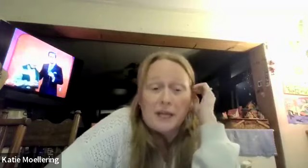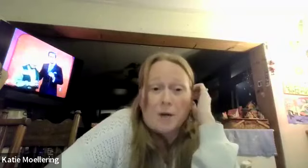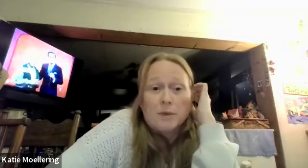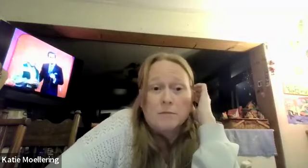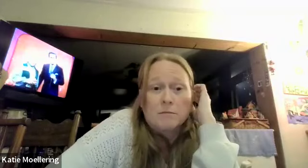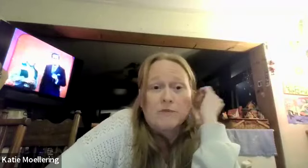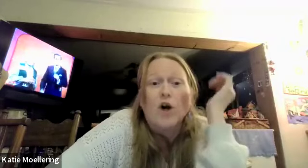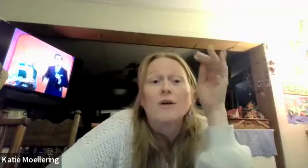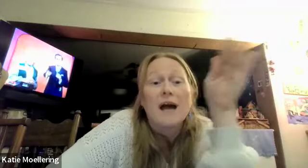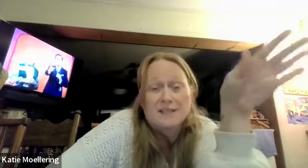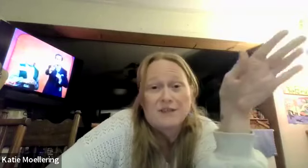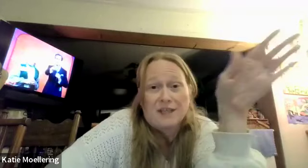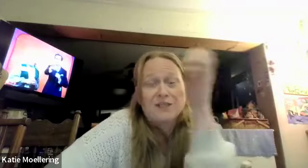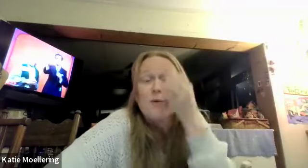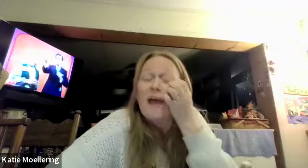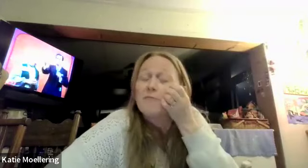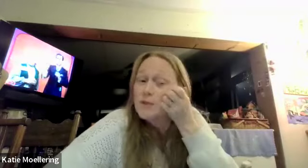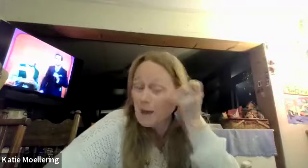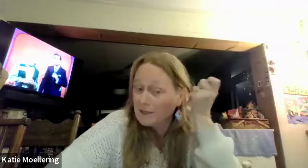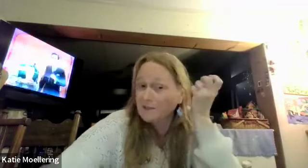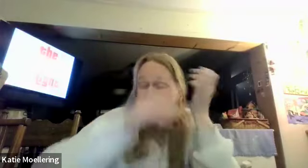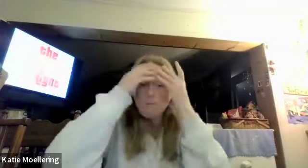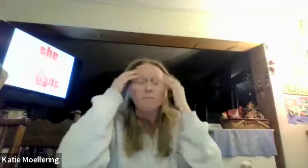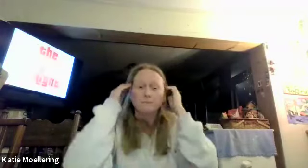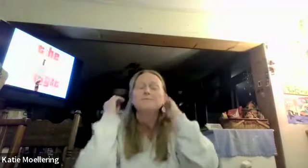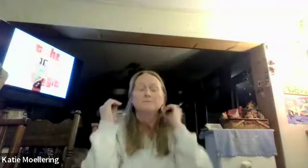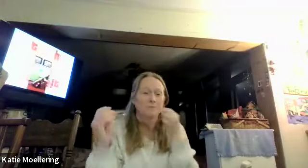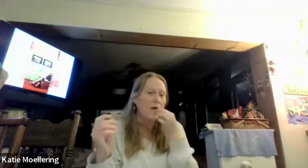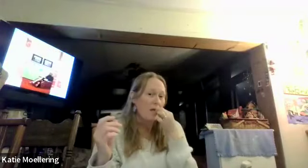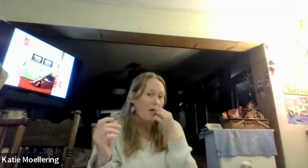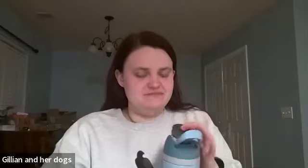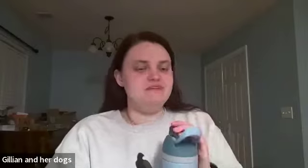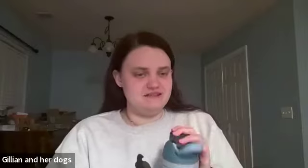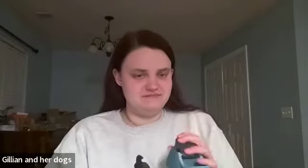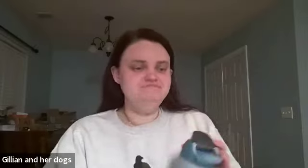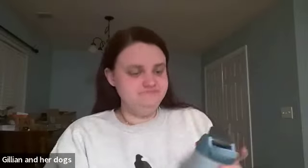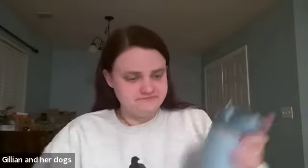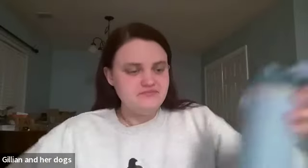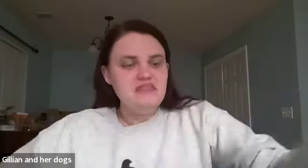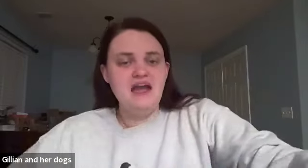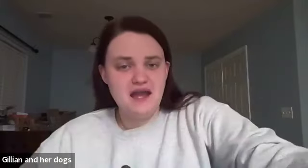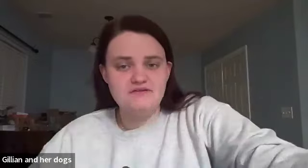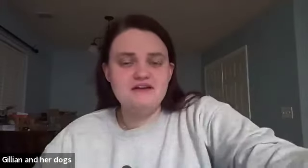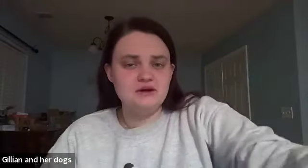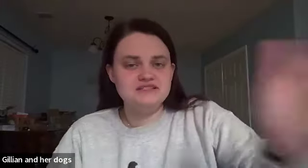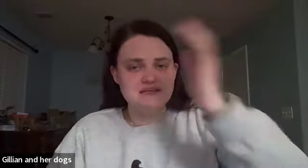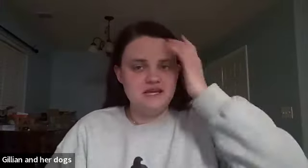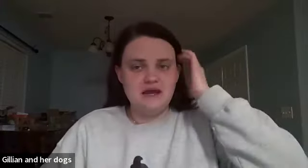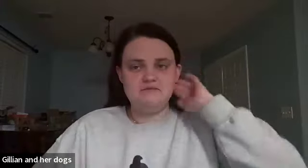camp for all kinds of kids. So you have perspective. yes, yes." I have. I've worked a summer camp